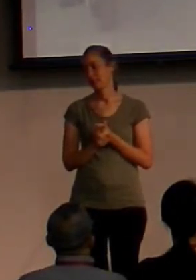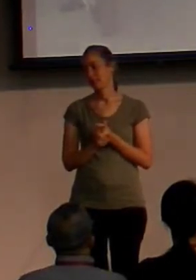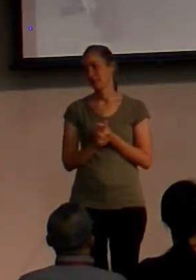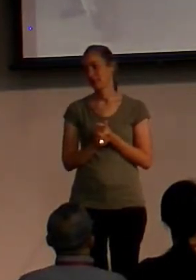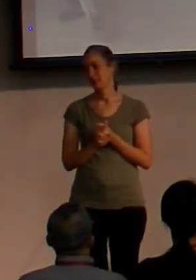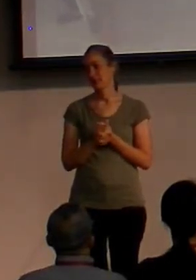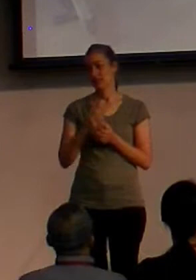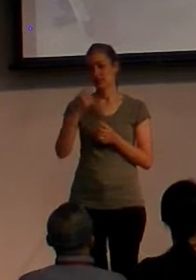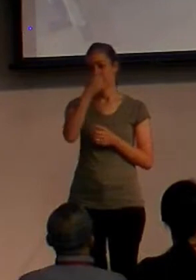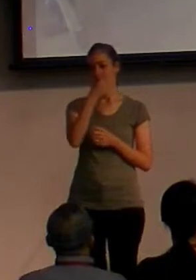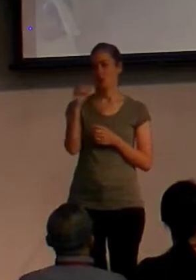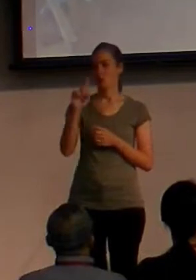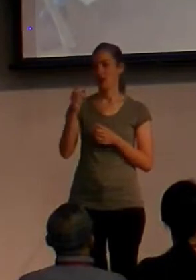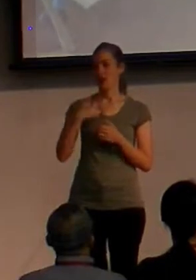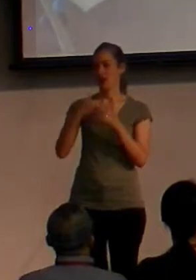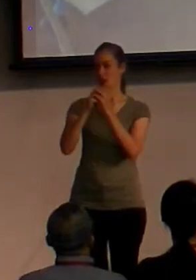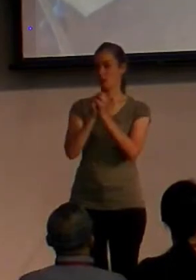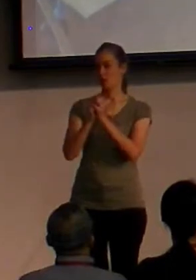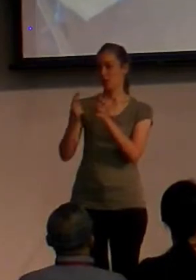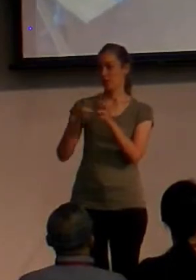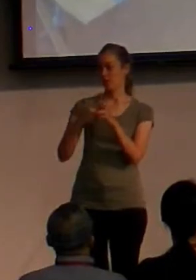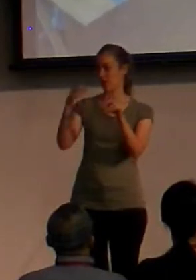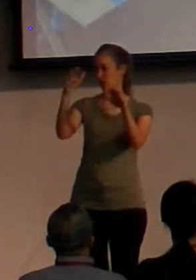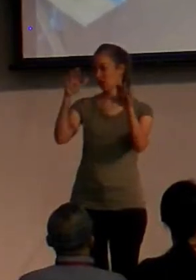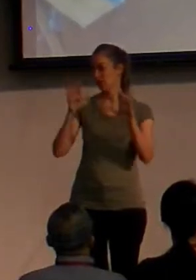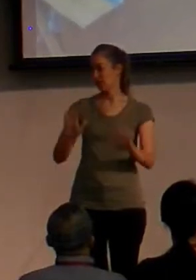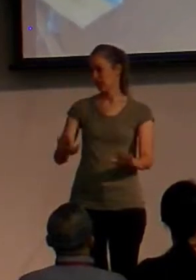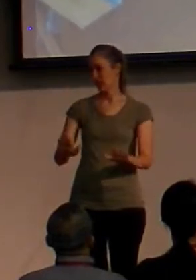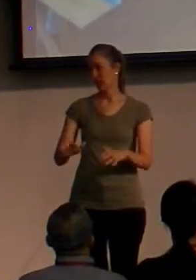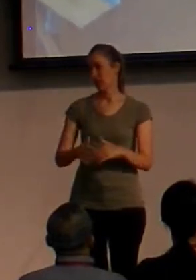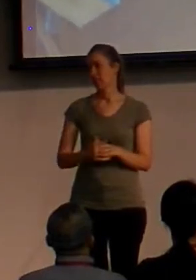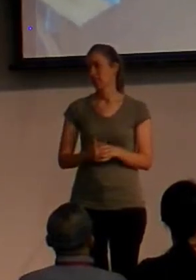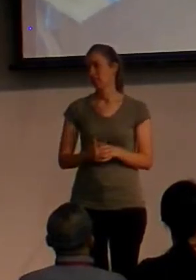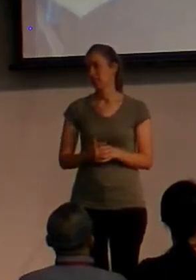This is where I worshiped the first Sunday.